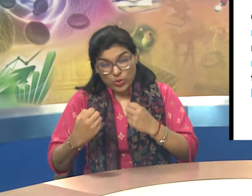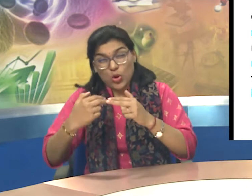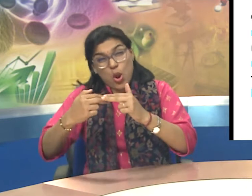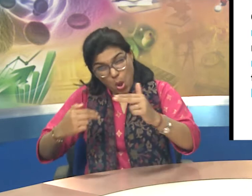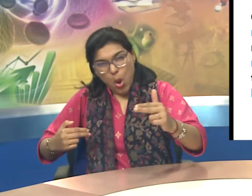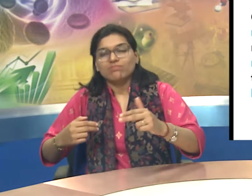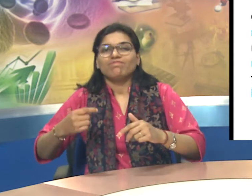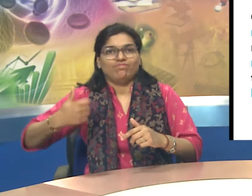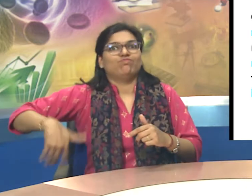messages